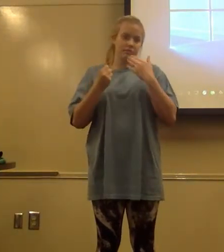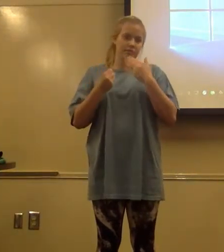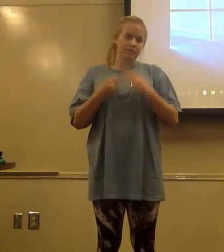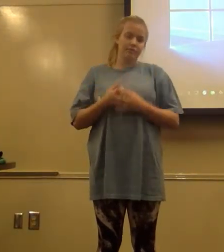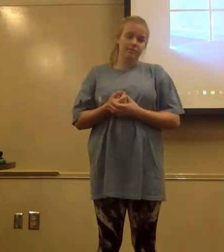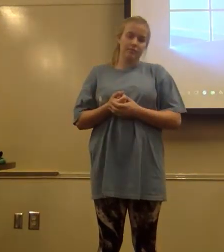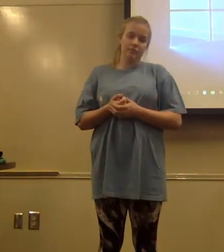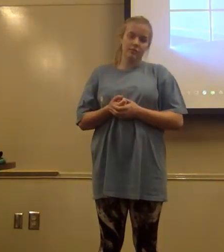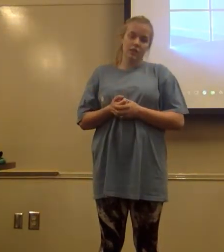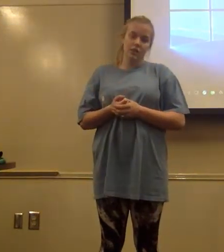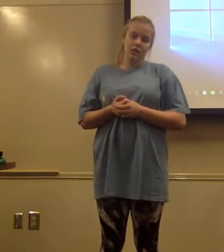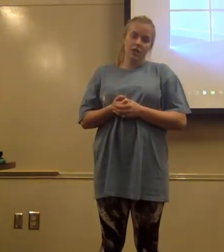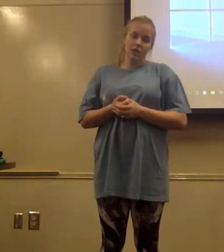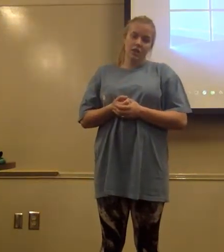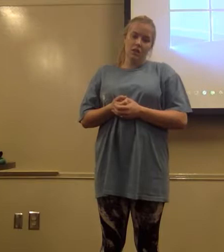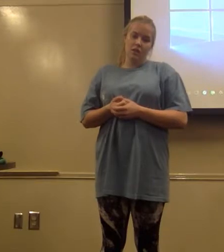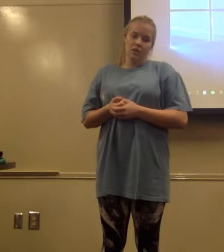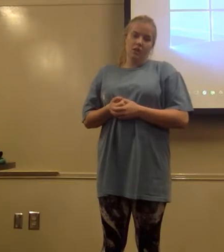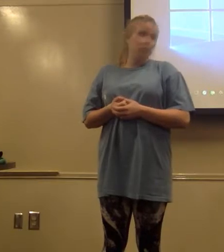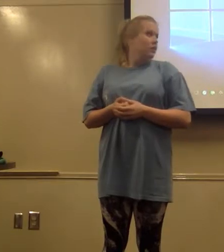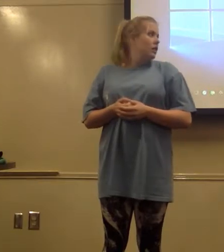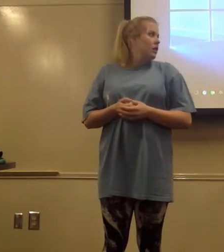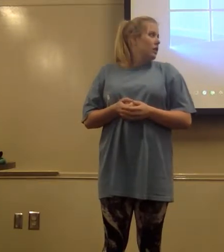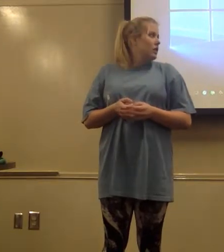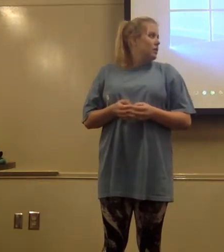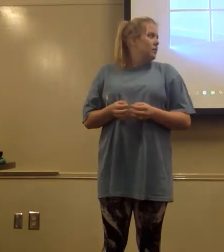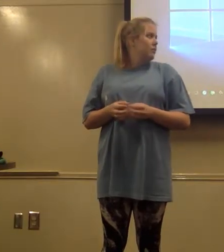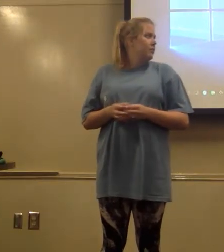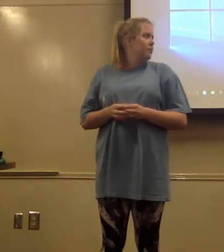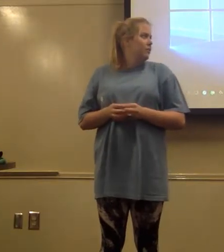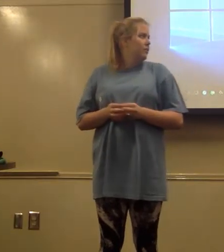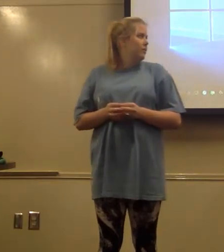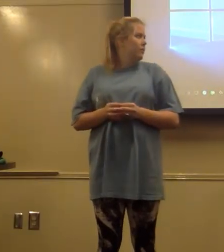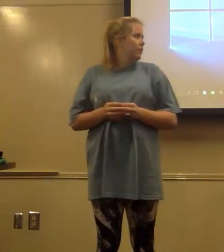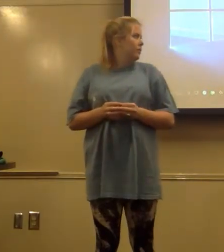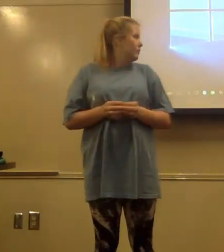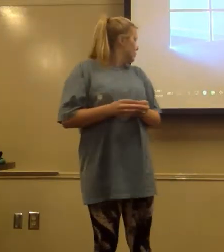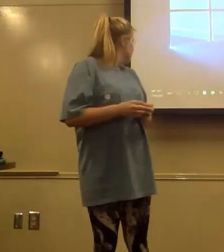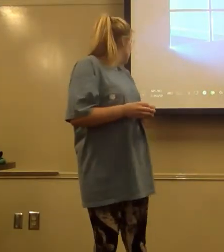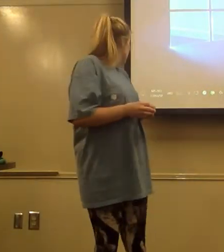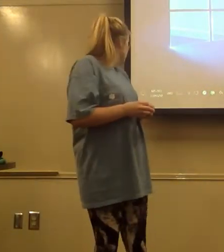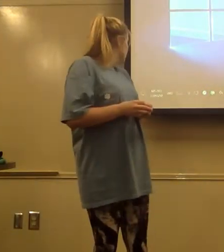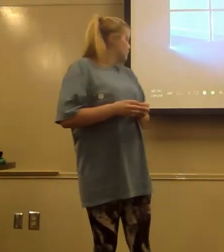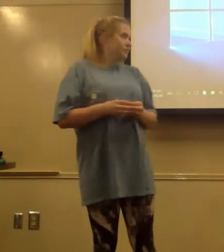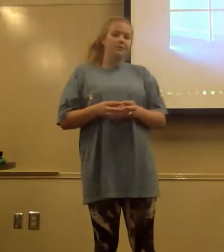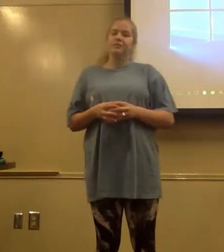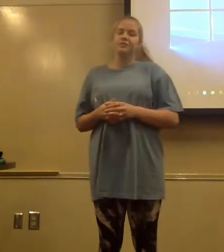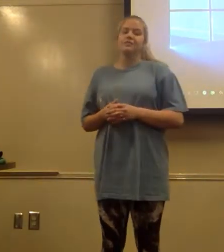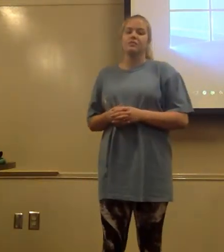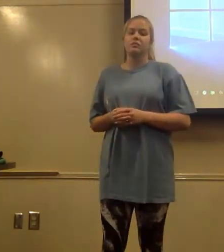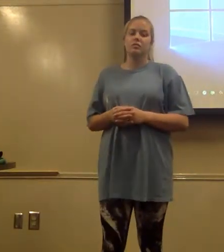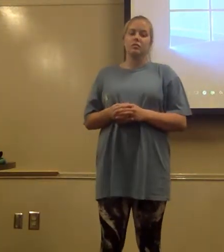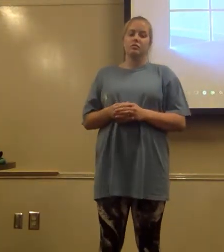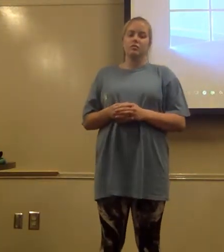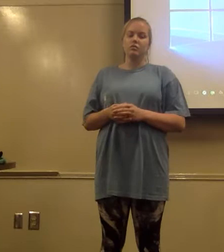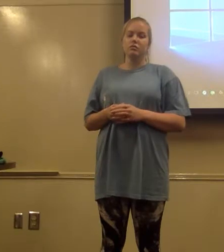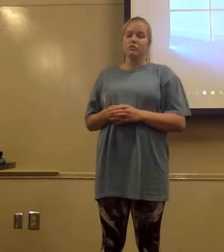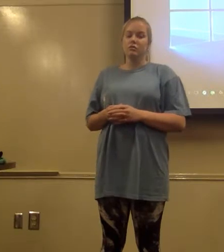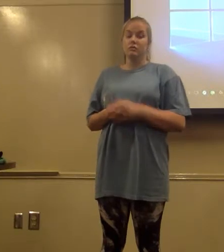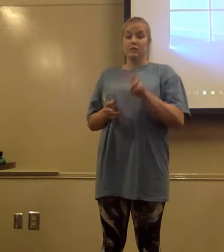to get into was I wanted to know your thoughts on the vegan community. How do you feel we are representing ourselves at the moment? Do you think we